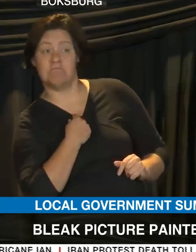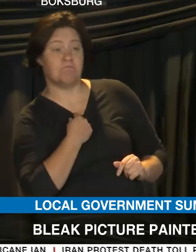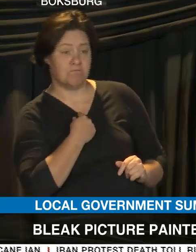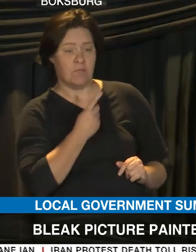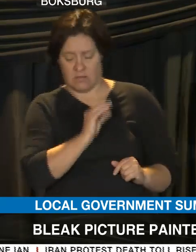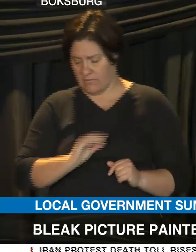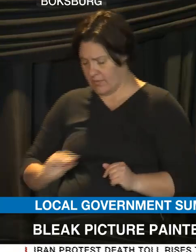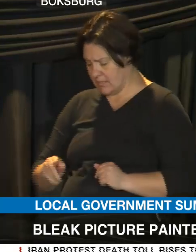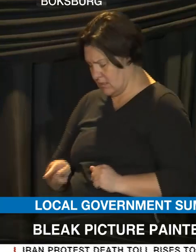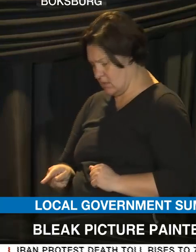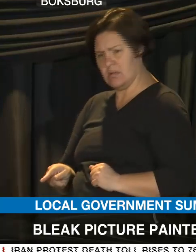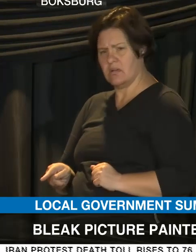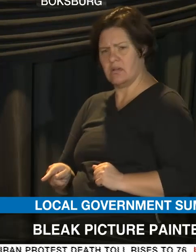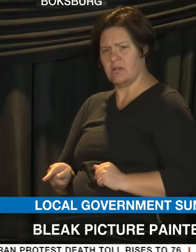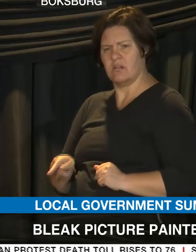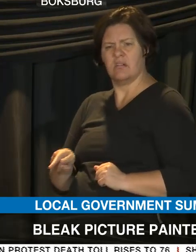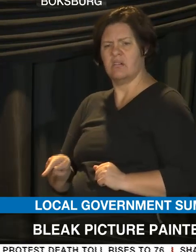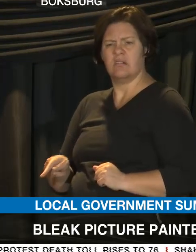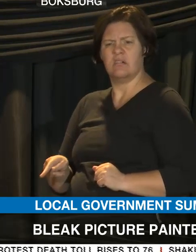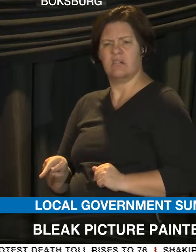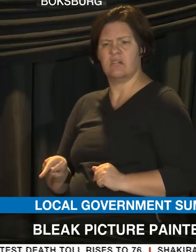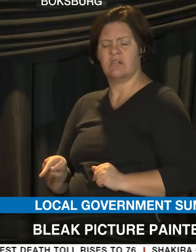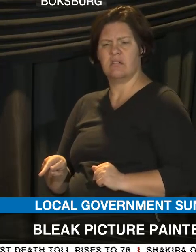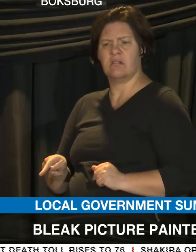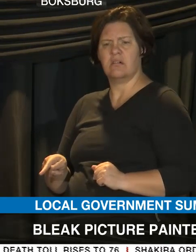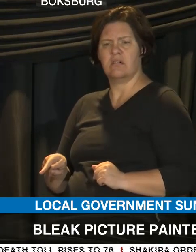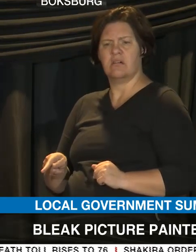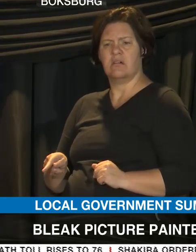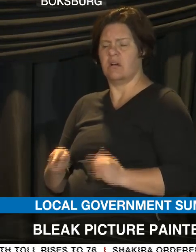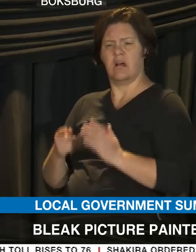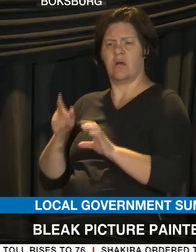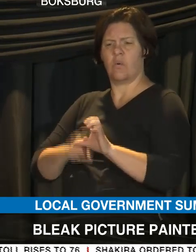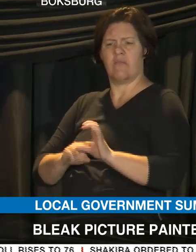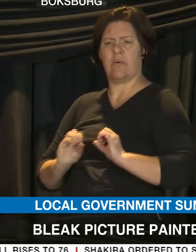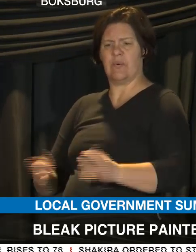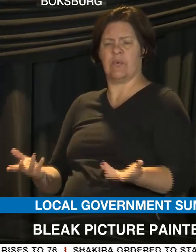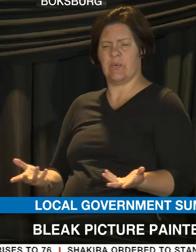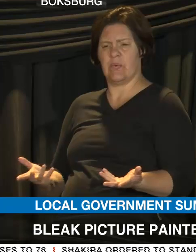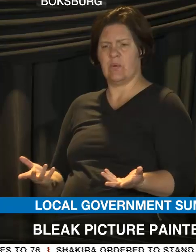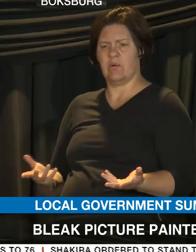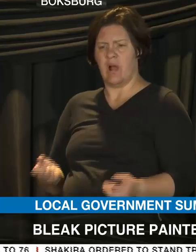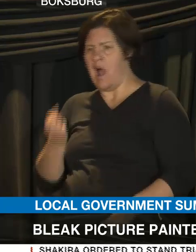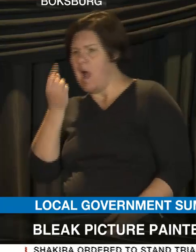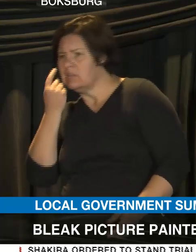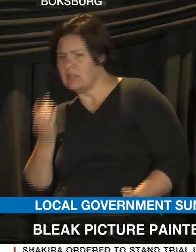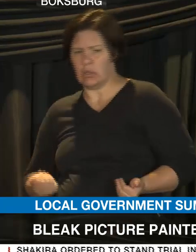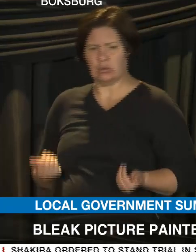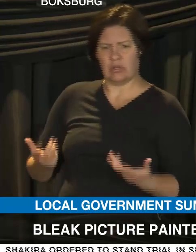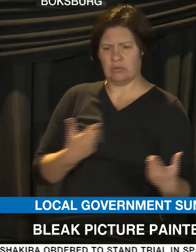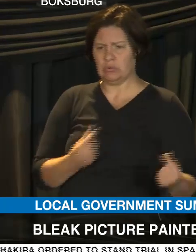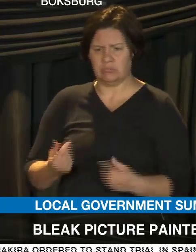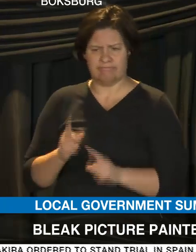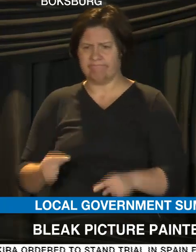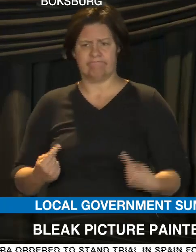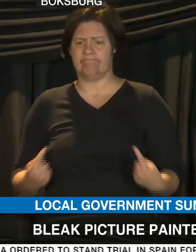find that those people that they interface with drop the ball. They are not able to provide the services. They are